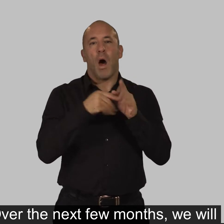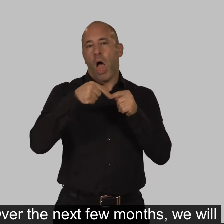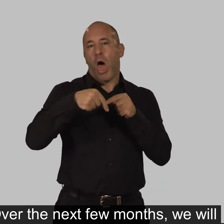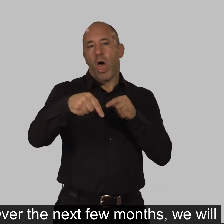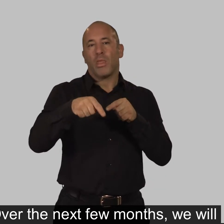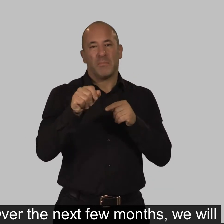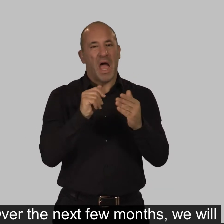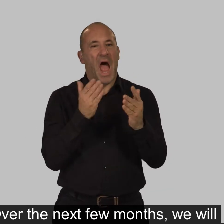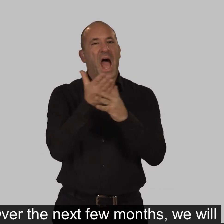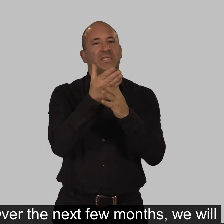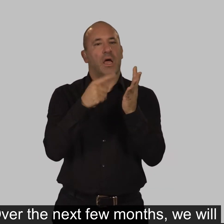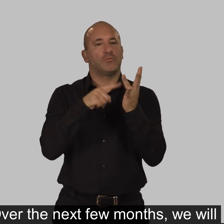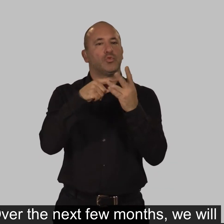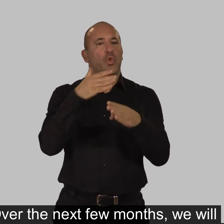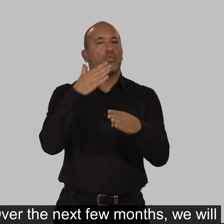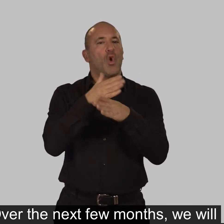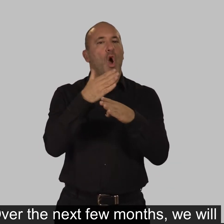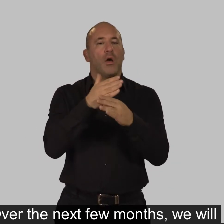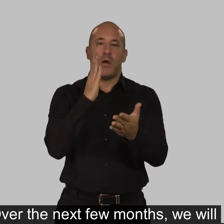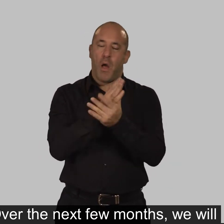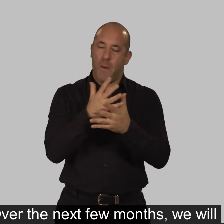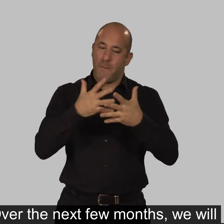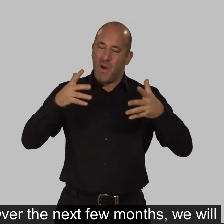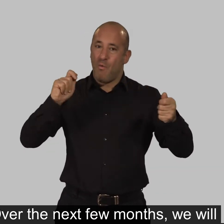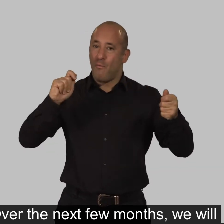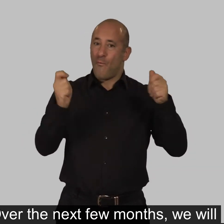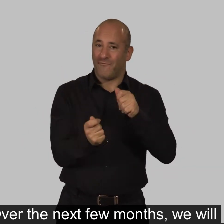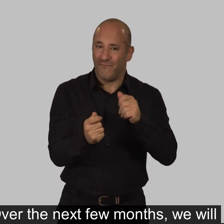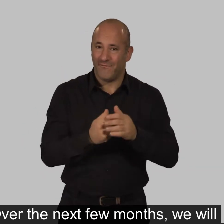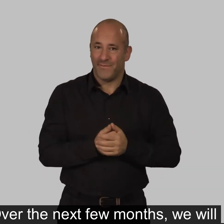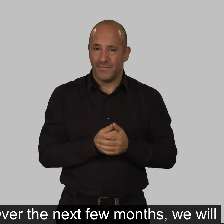Over the next few months, we will make big changes to access to work.